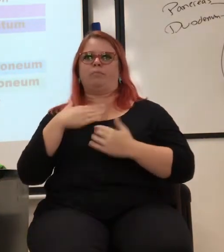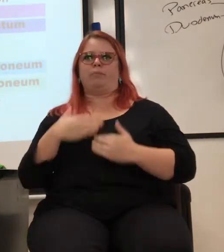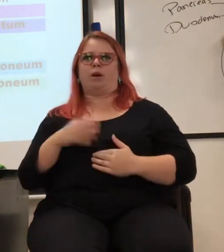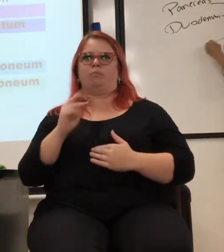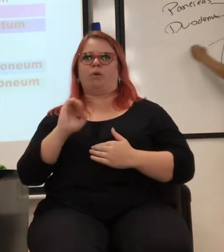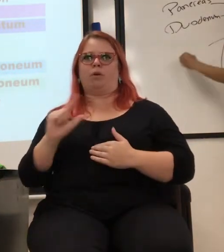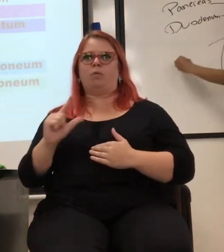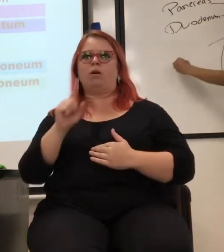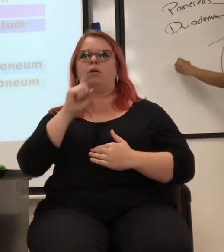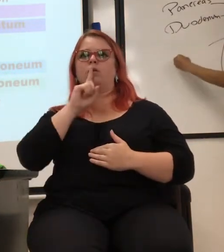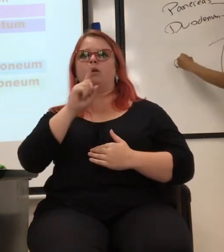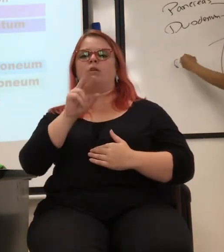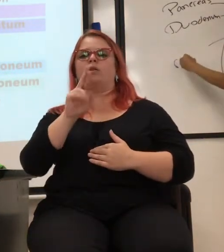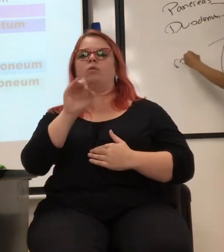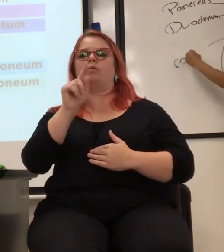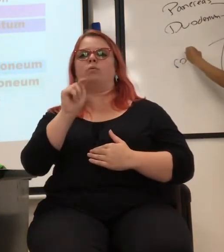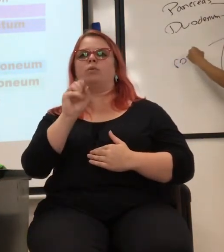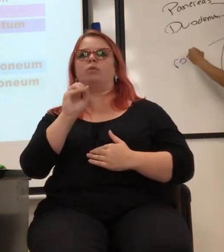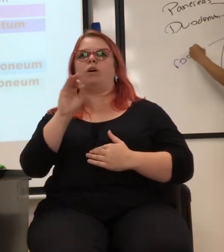mesentery.